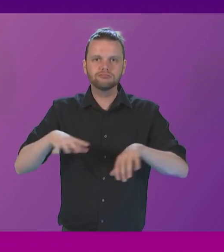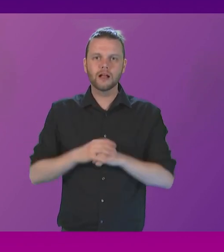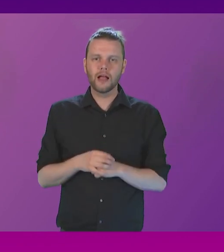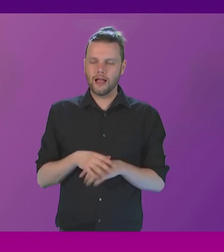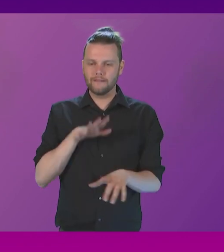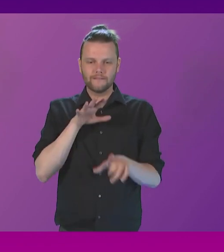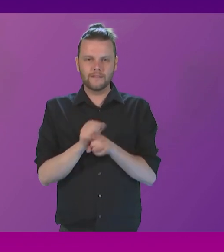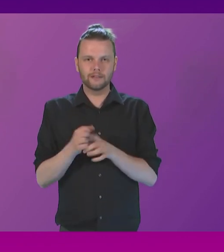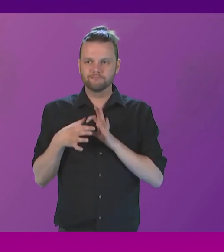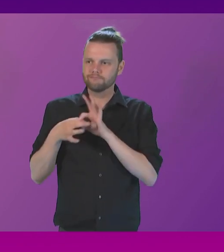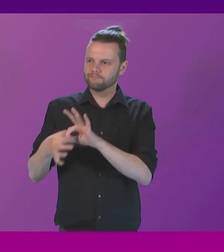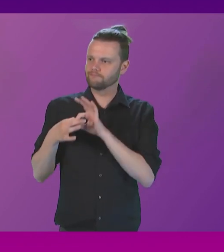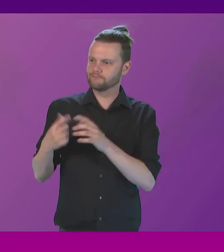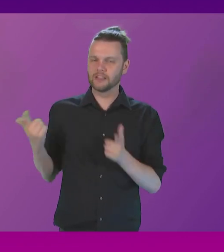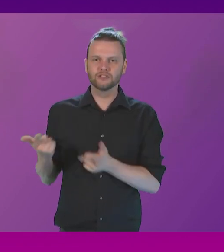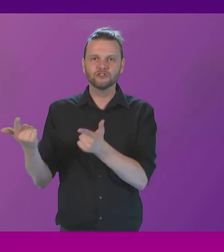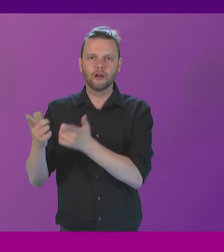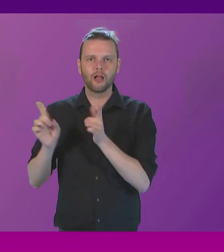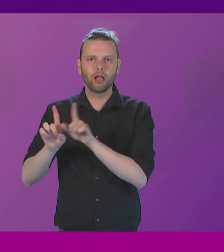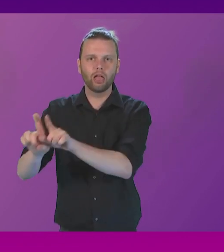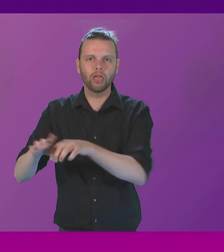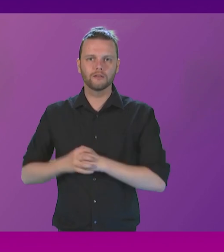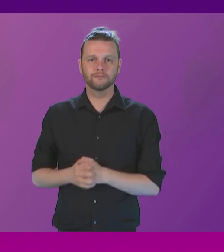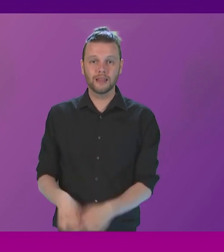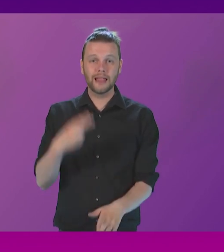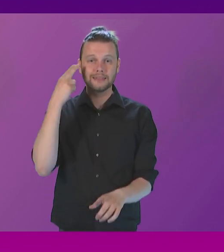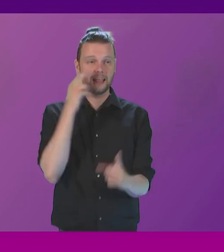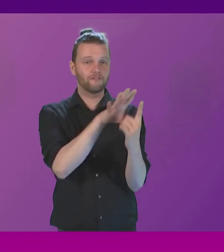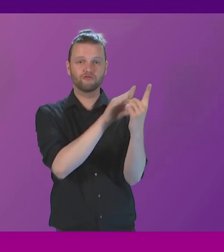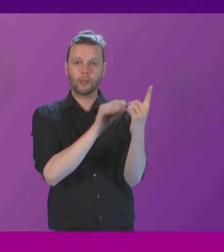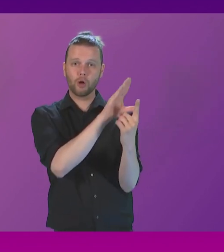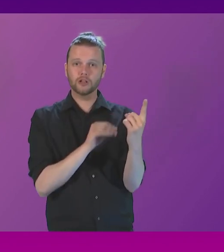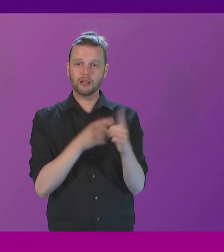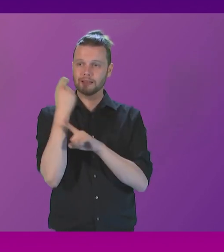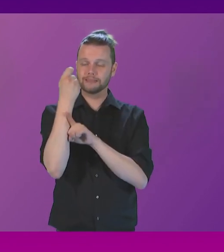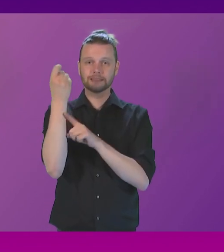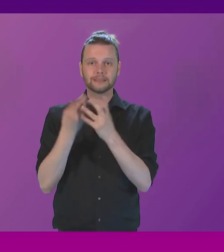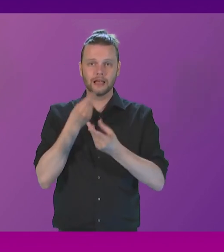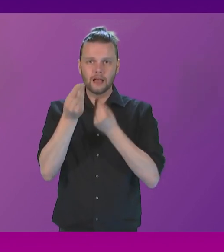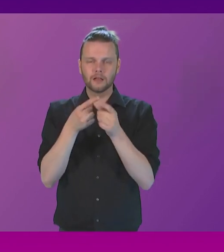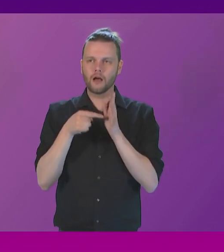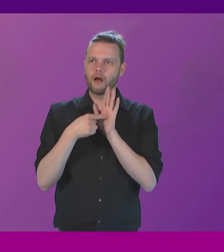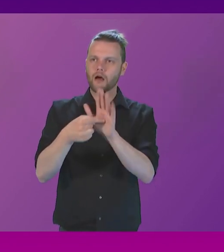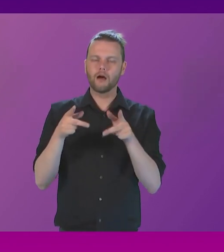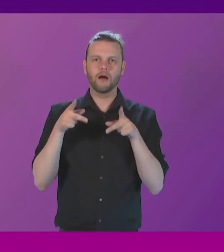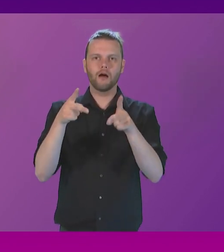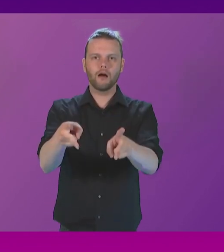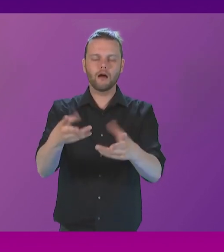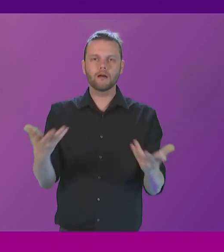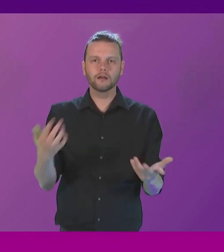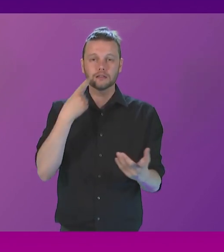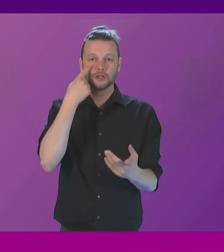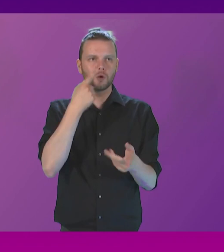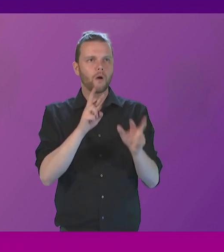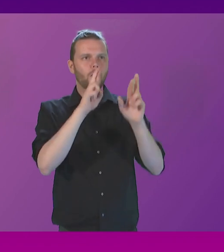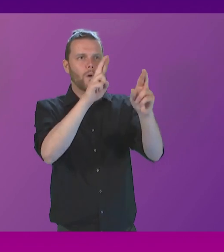finding solace in the journeys of others. Deaf role models and success stories illuminate the path forward, serving as beacons